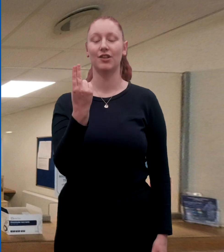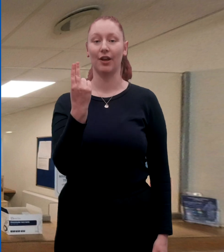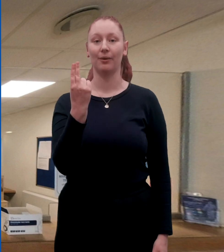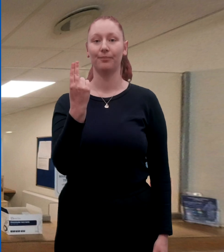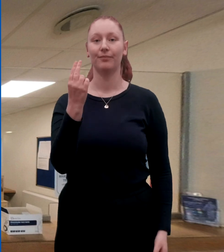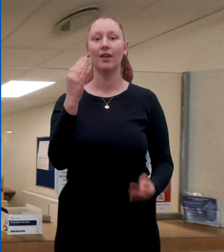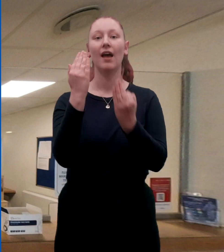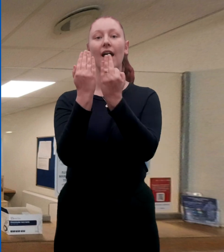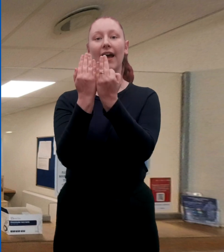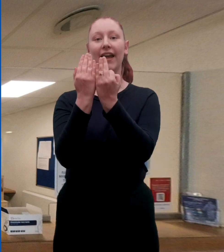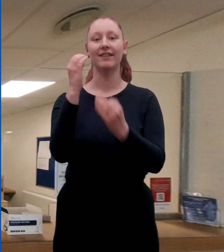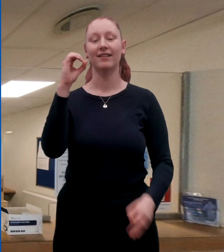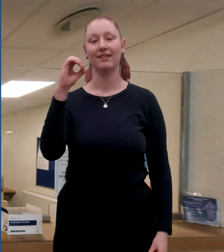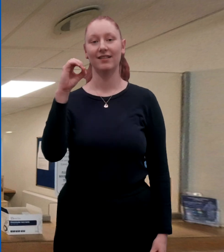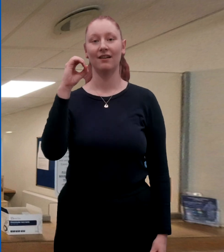802